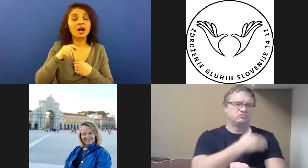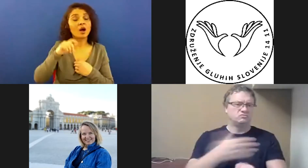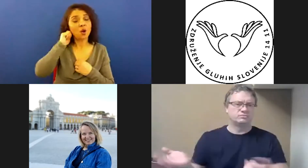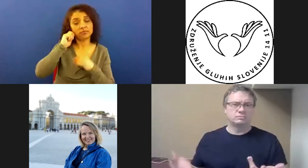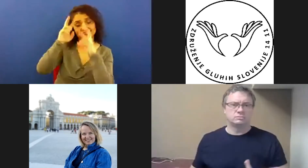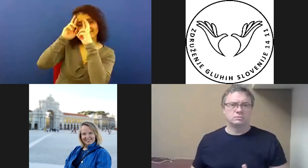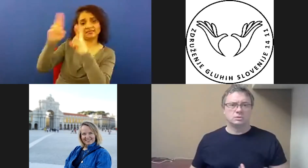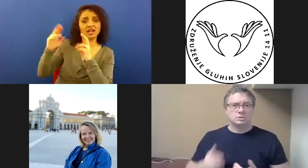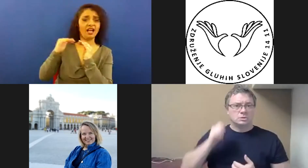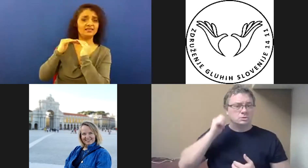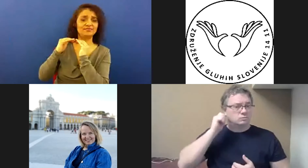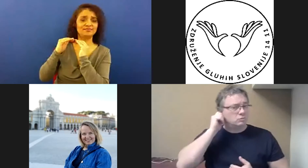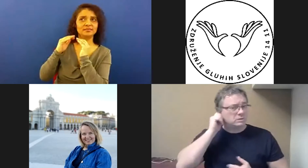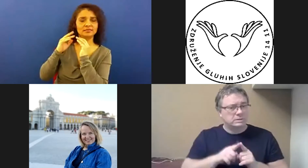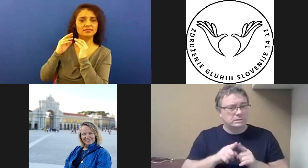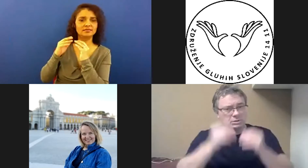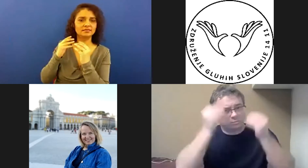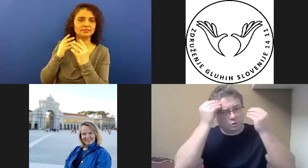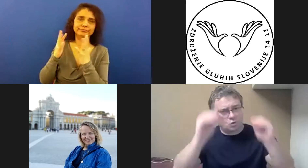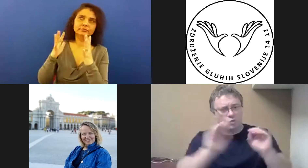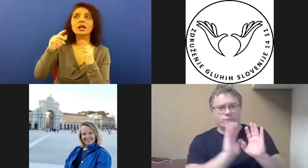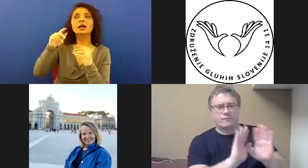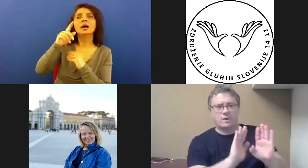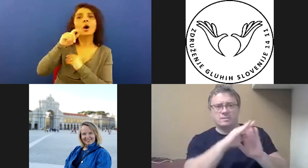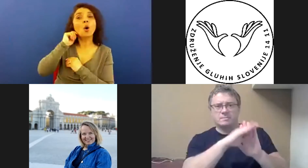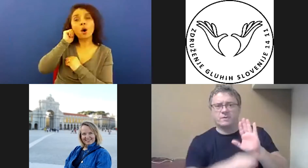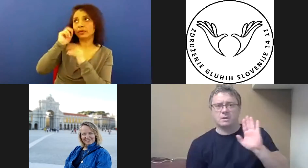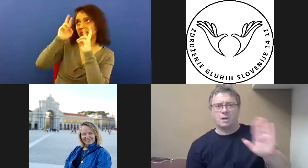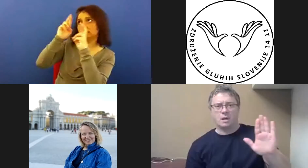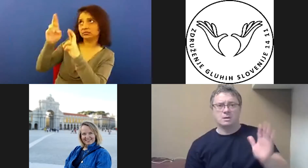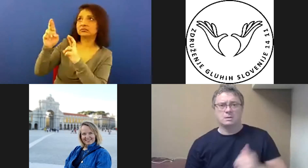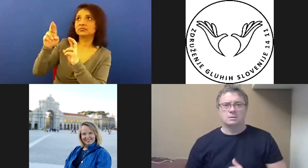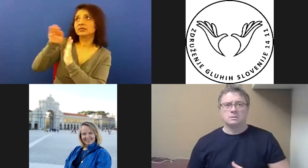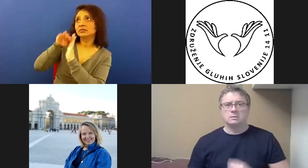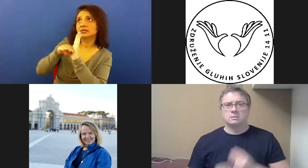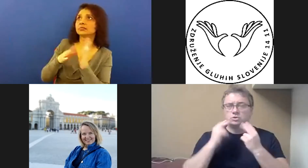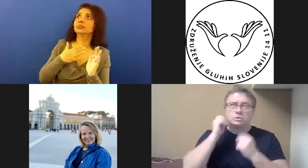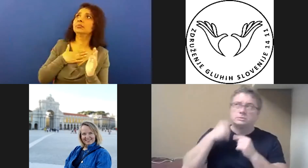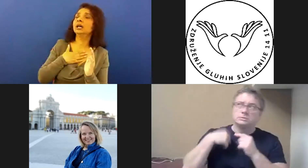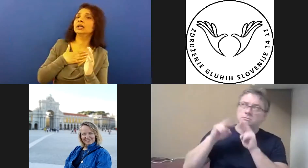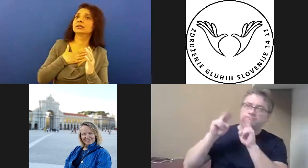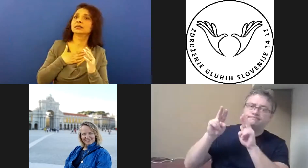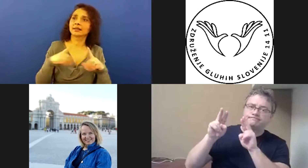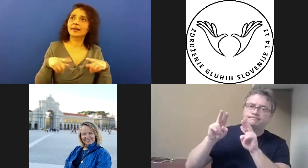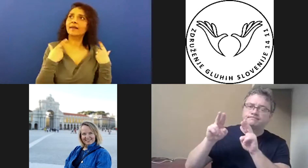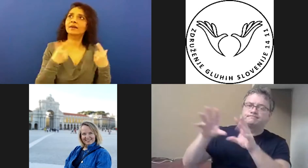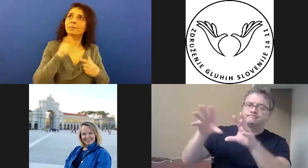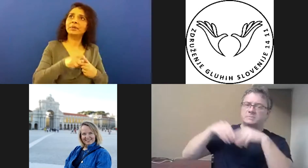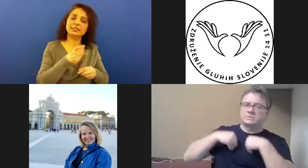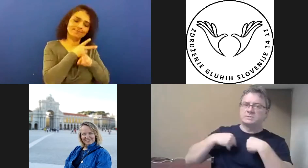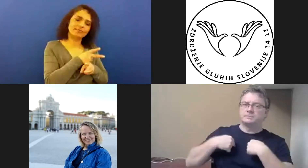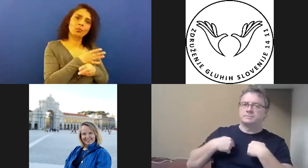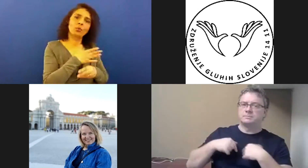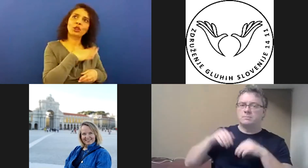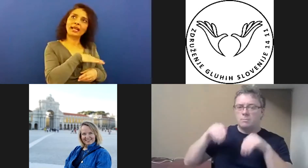If your husband comes home and finds out that you've visited even another Roma family, the man has the right to slap